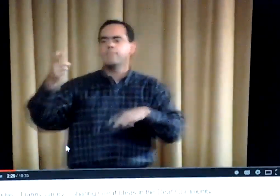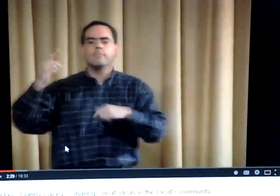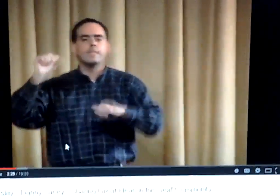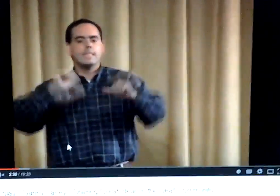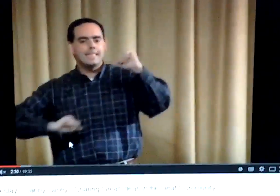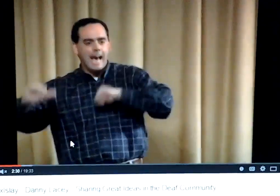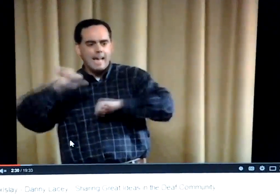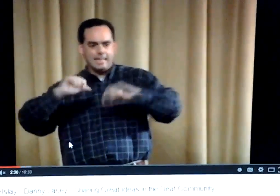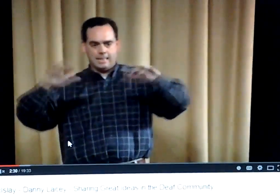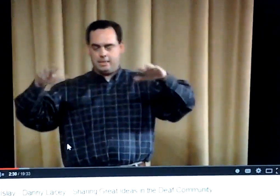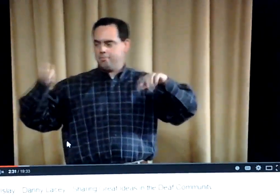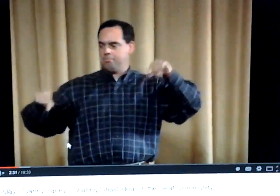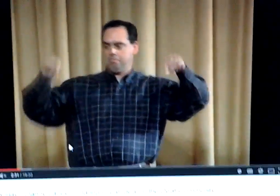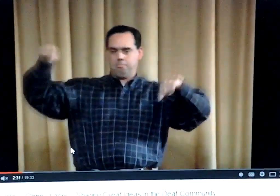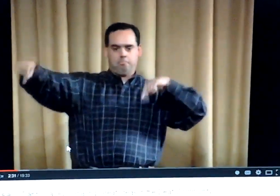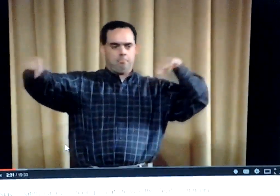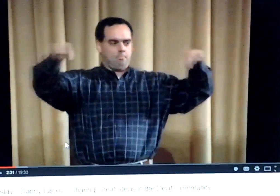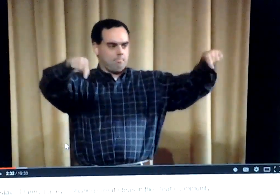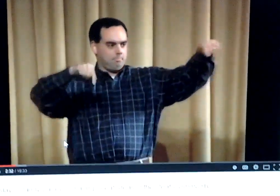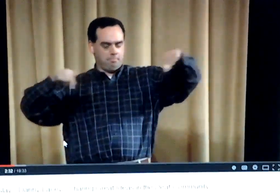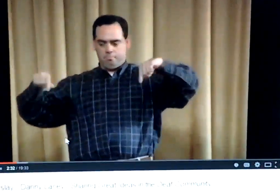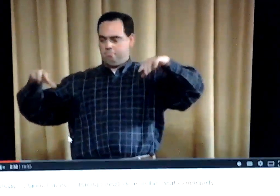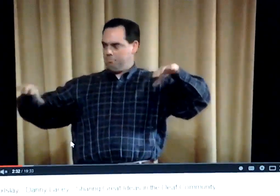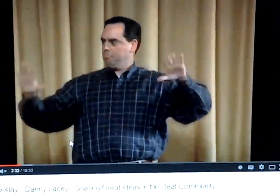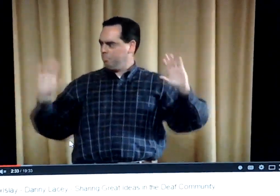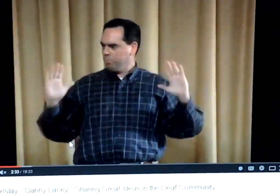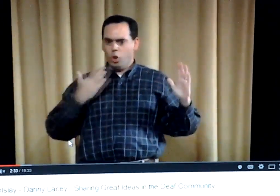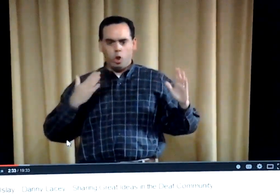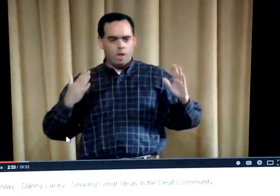There's education, counting, theater.